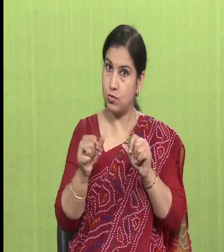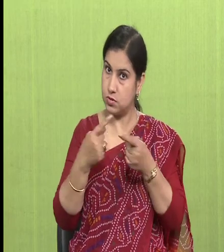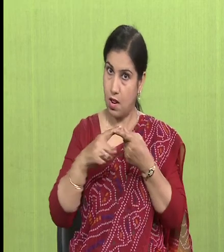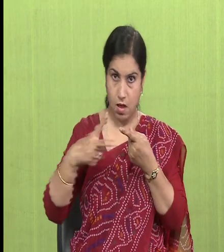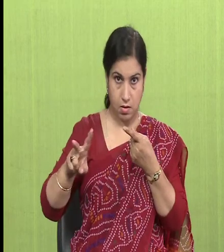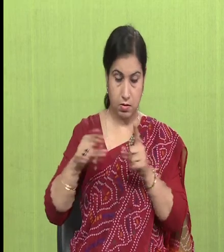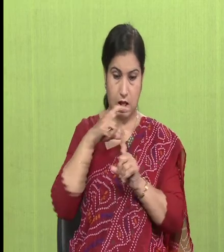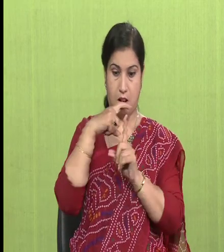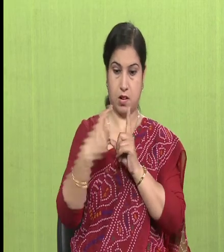culture,